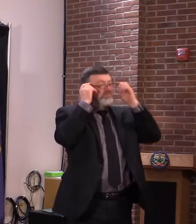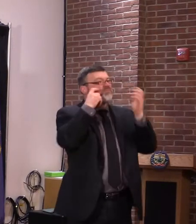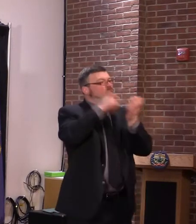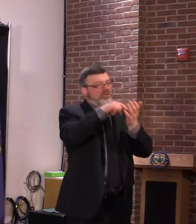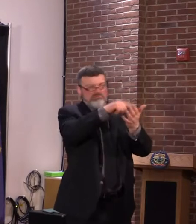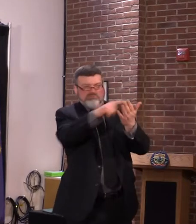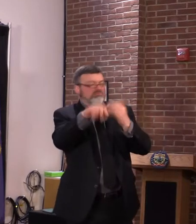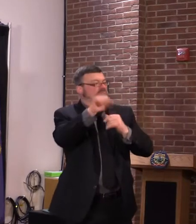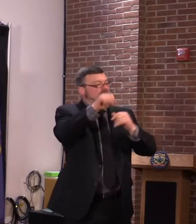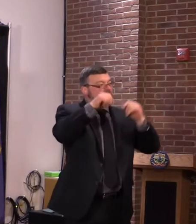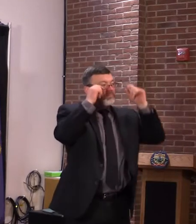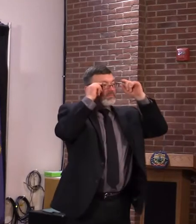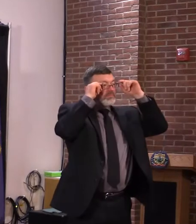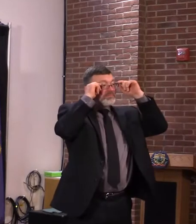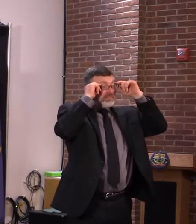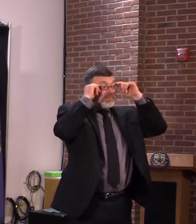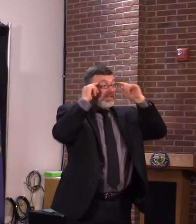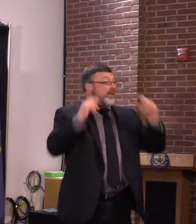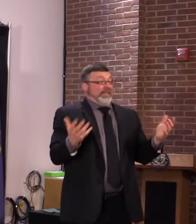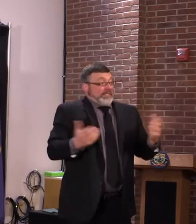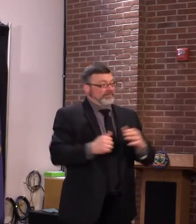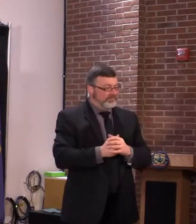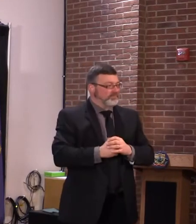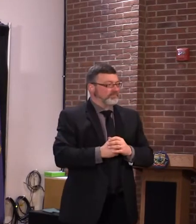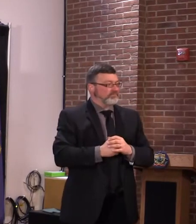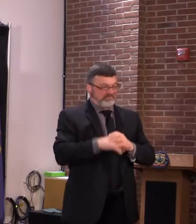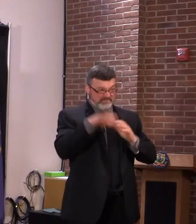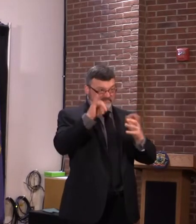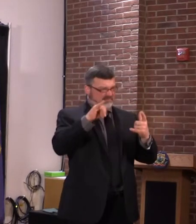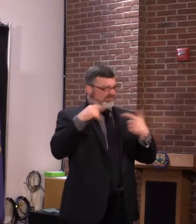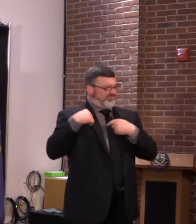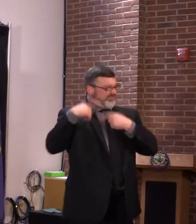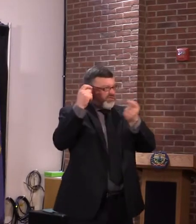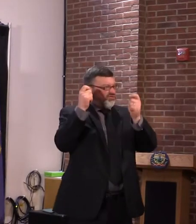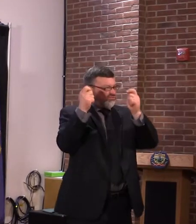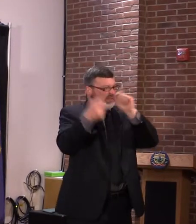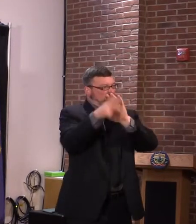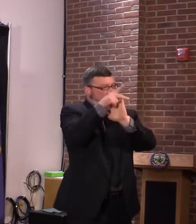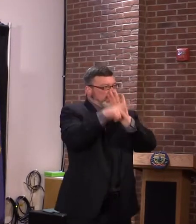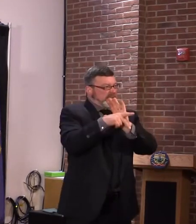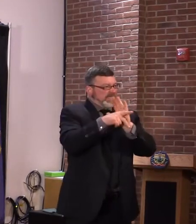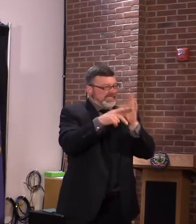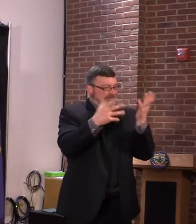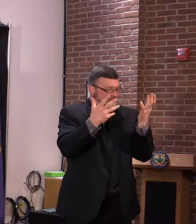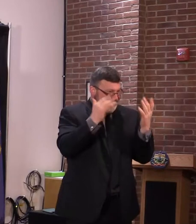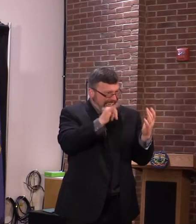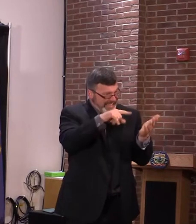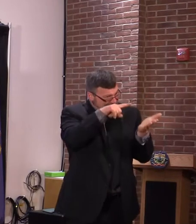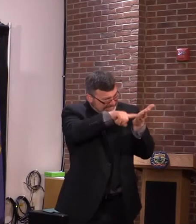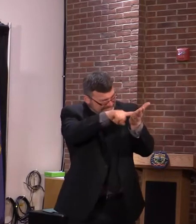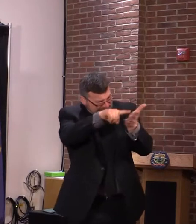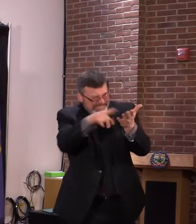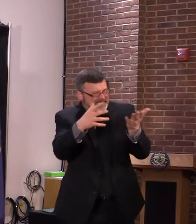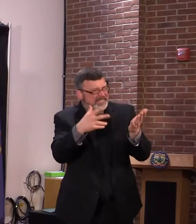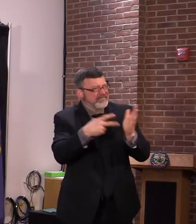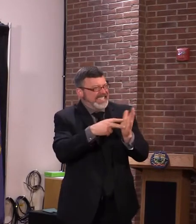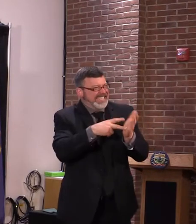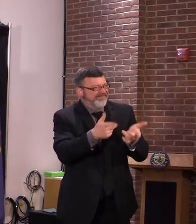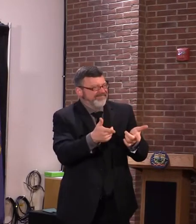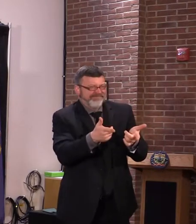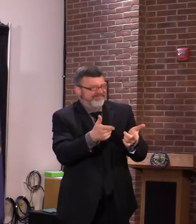moving away from contact tracing for the general population, as it is simply no longer effective against this fast-moving